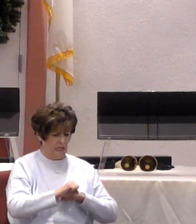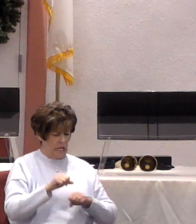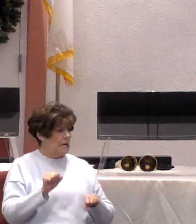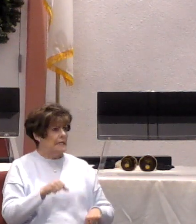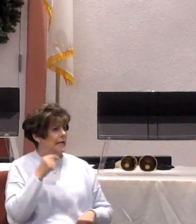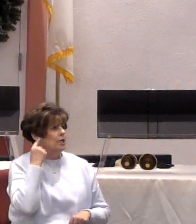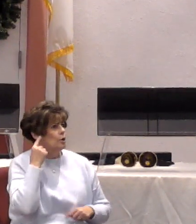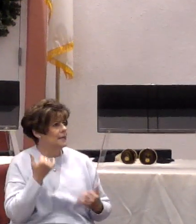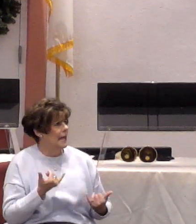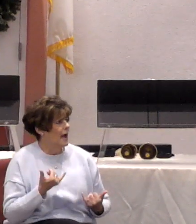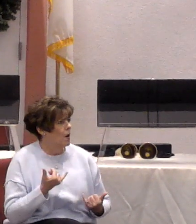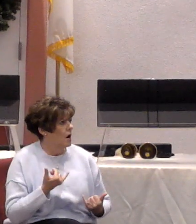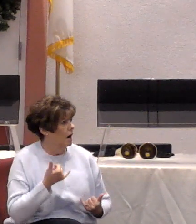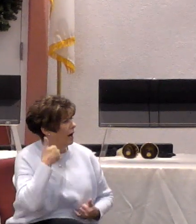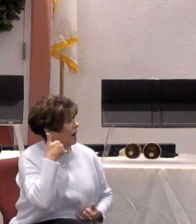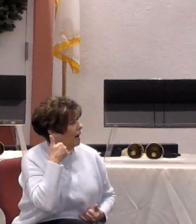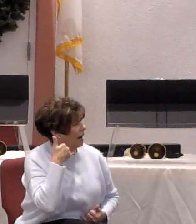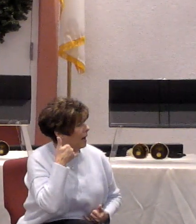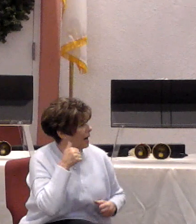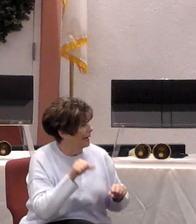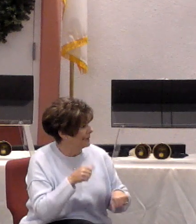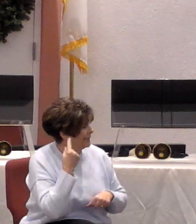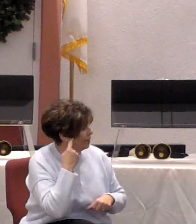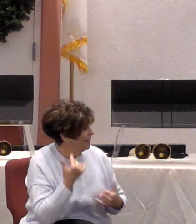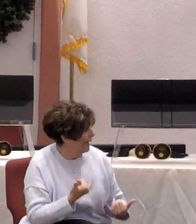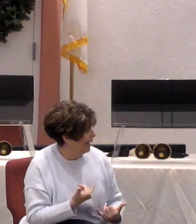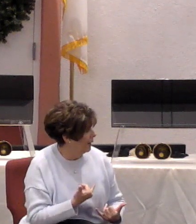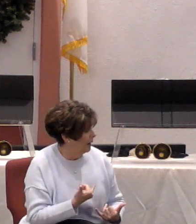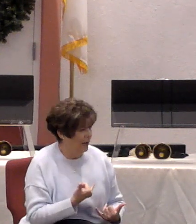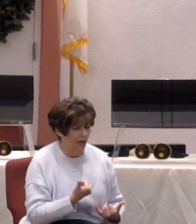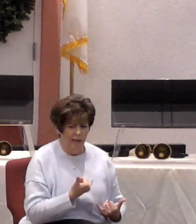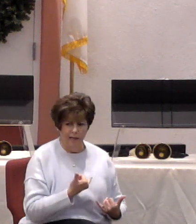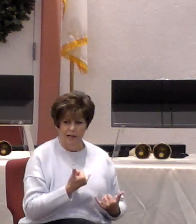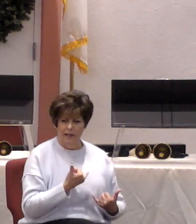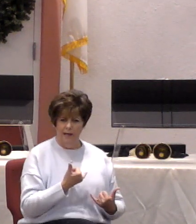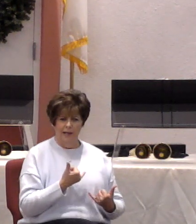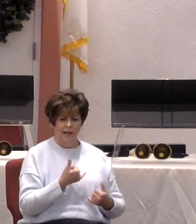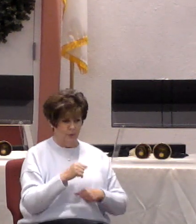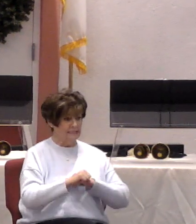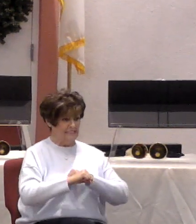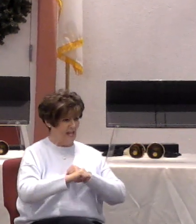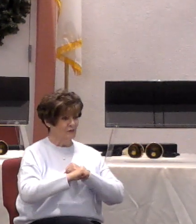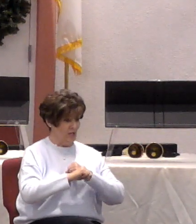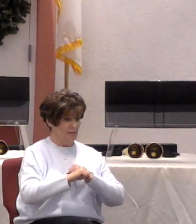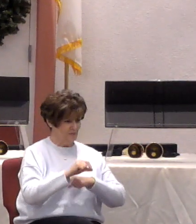me now? Can you hear me now? Can you hear me